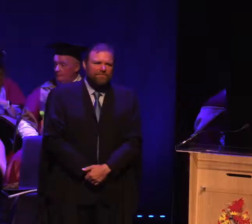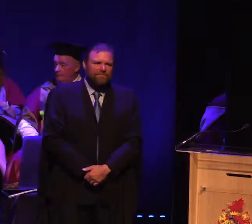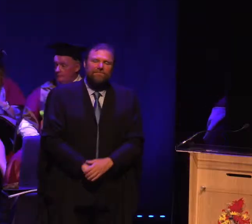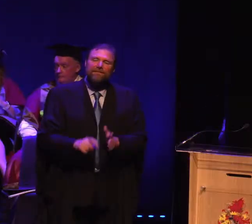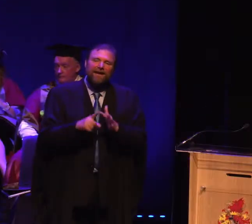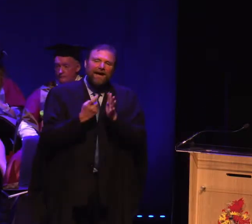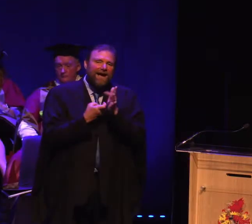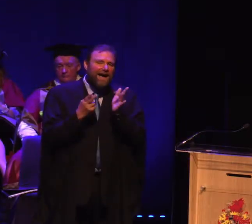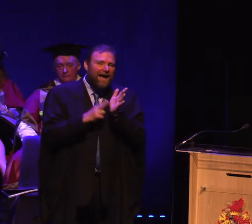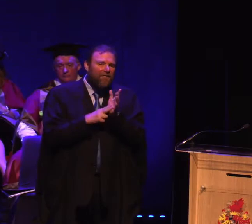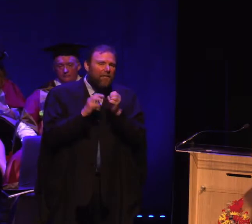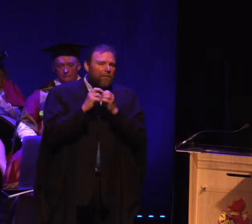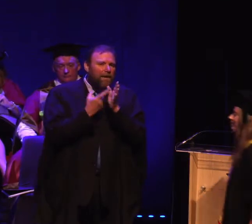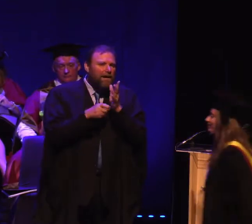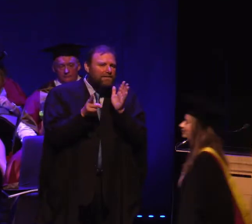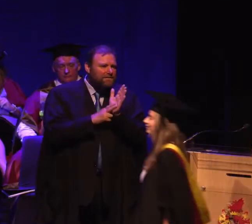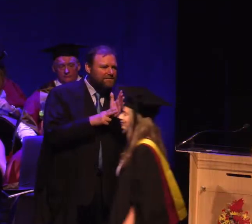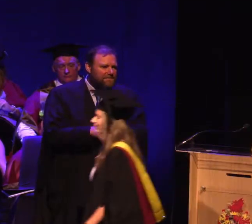Erin Barden.